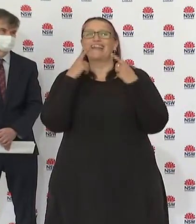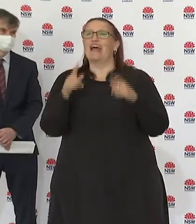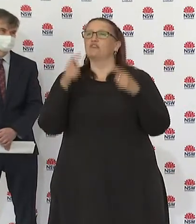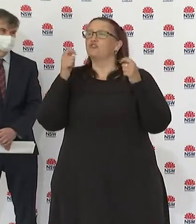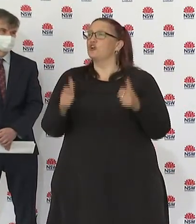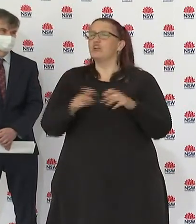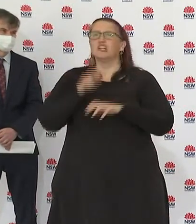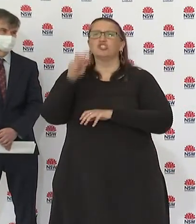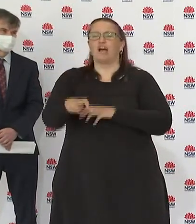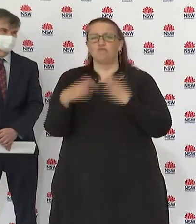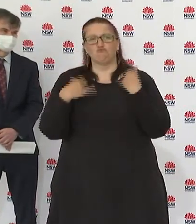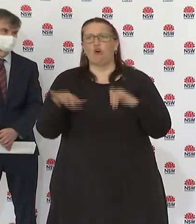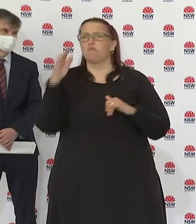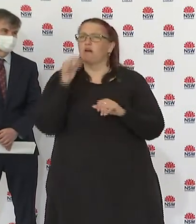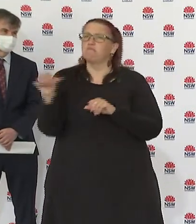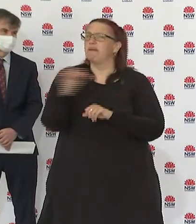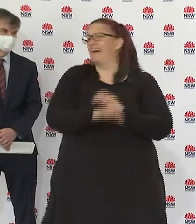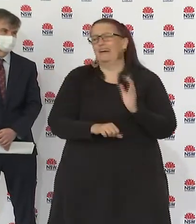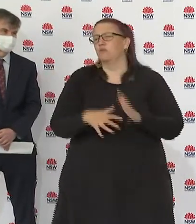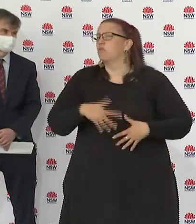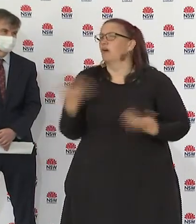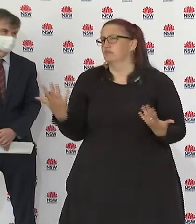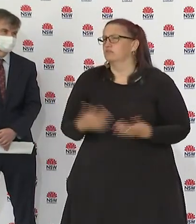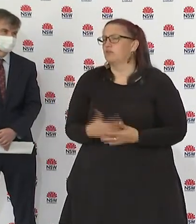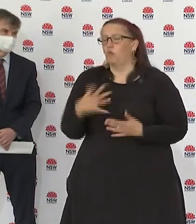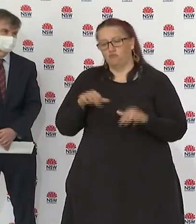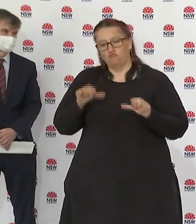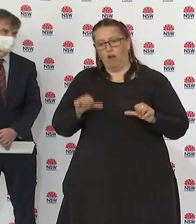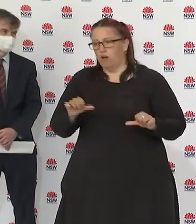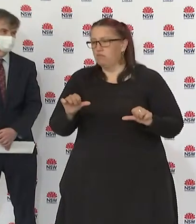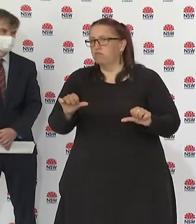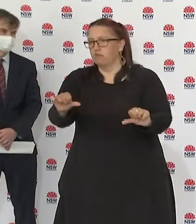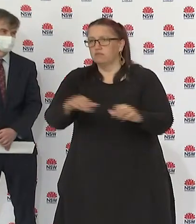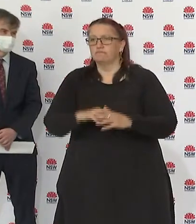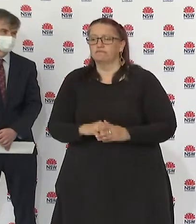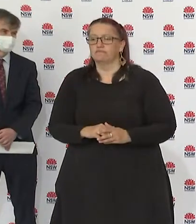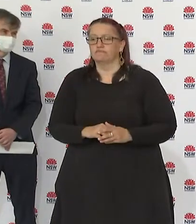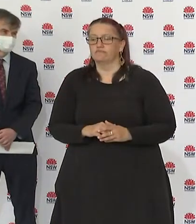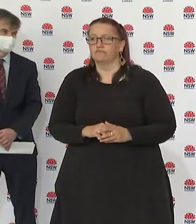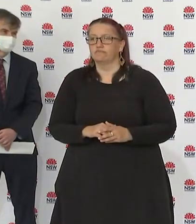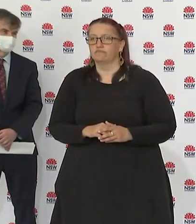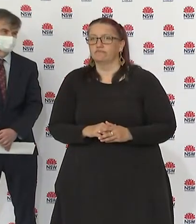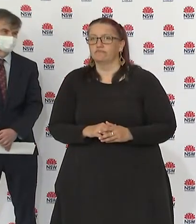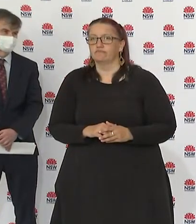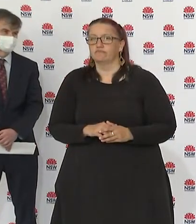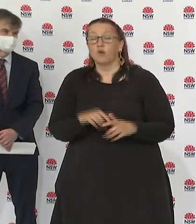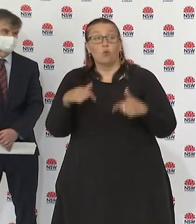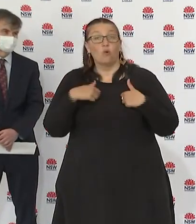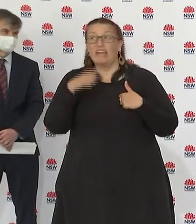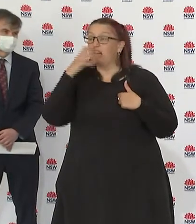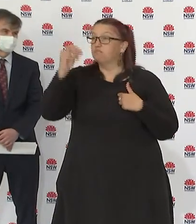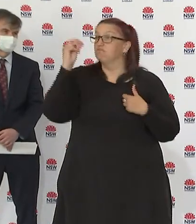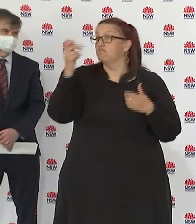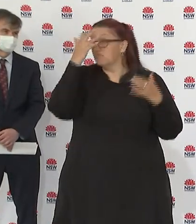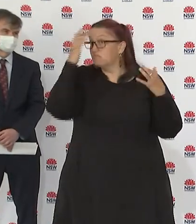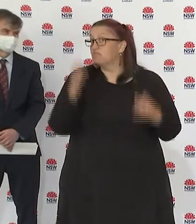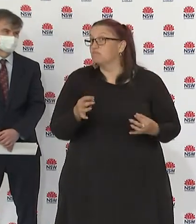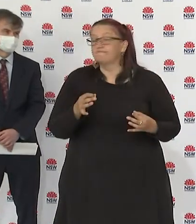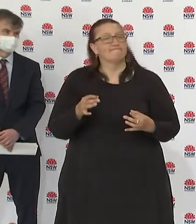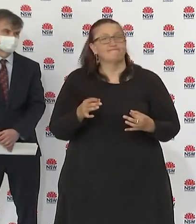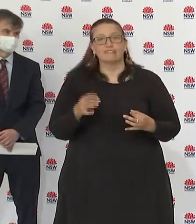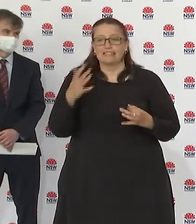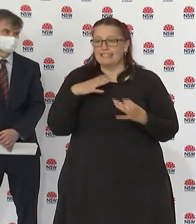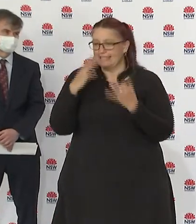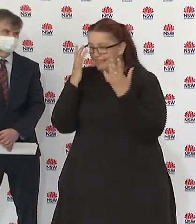South Wales Government does need to consider some difficult decisions, but also some decisions which get the right balance for us in some settings, in